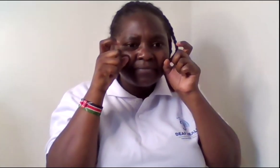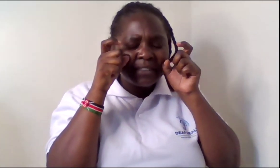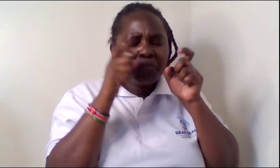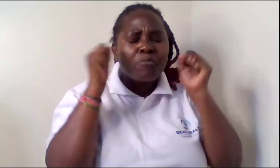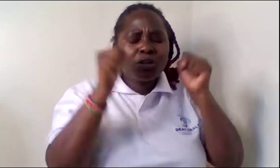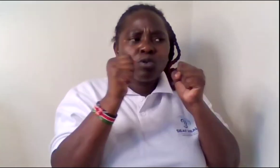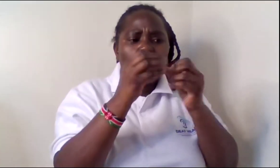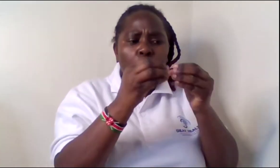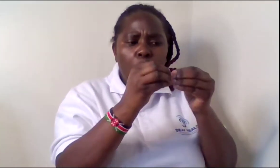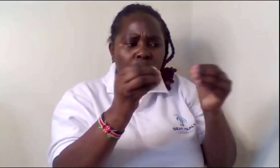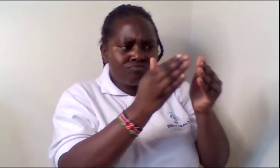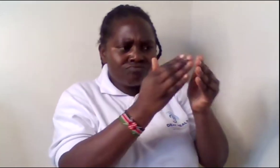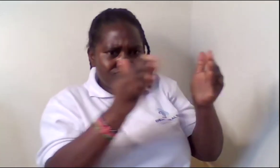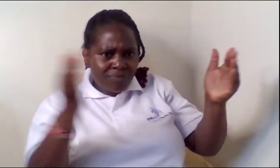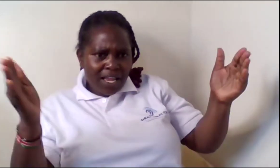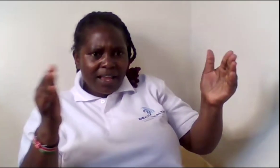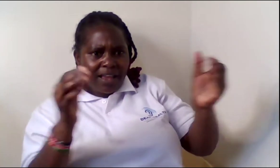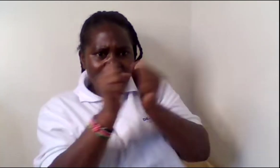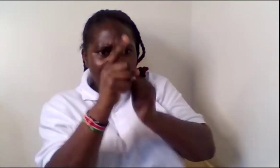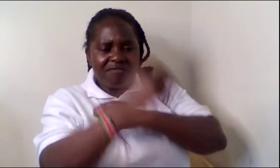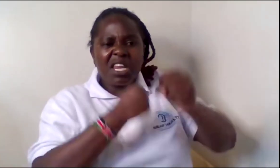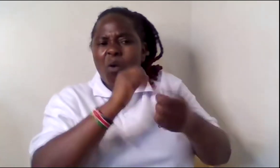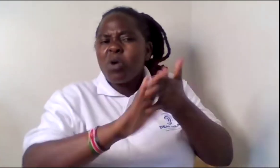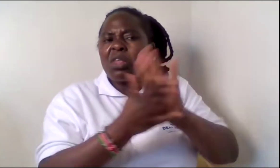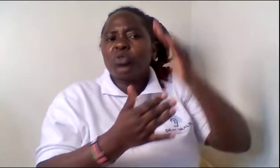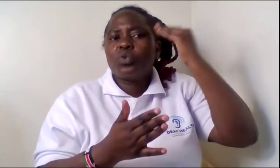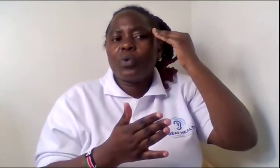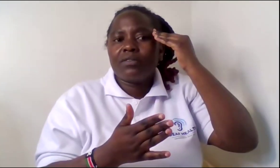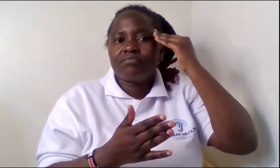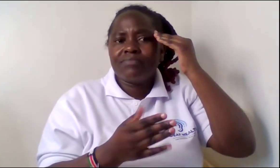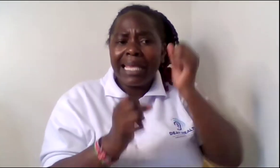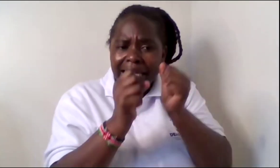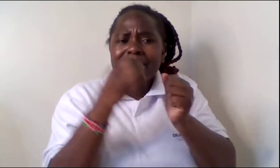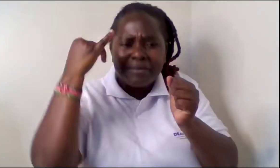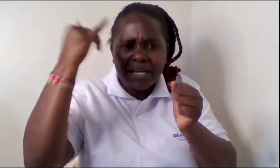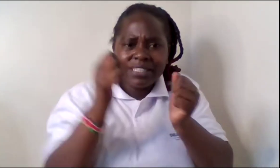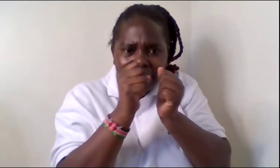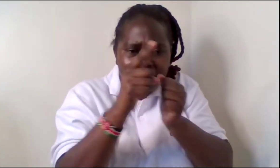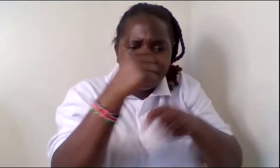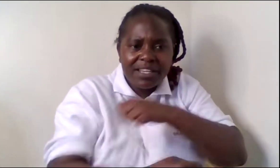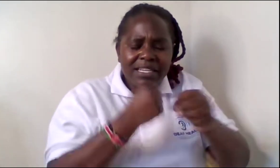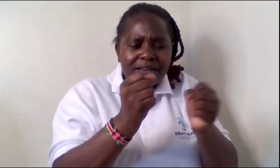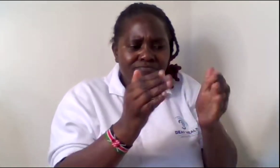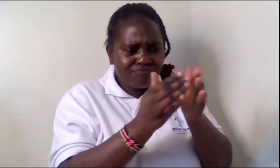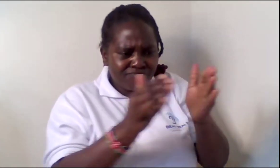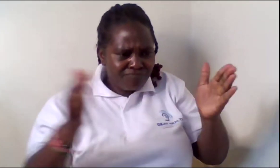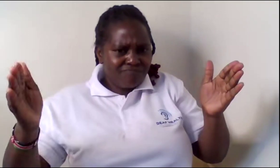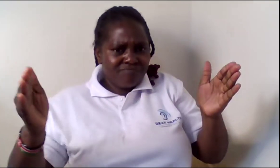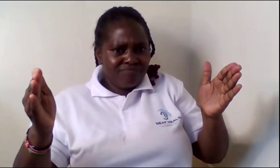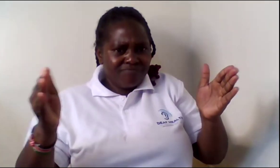symptoms, no signs, no problem. So we would not want, for those 11 years of you being